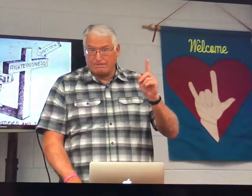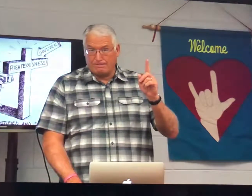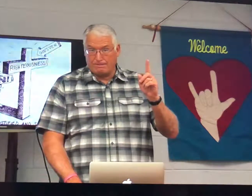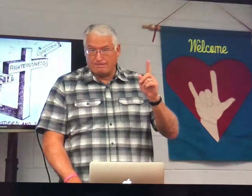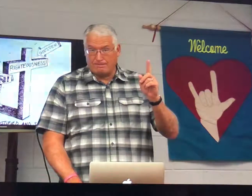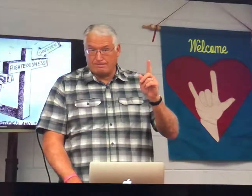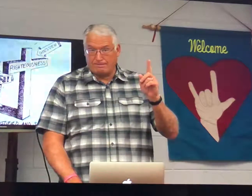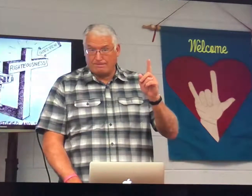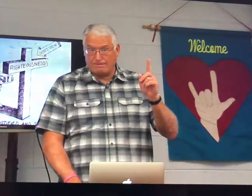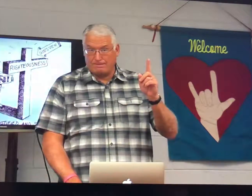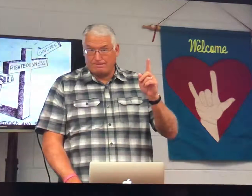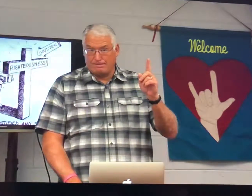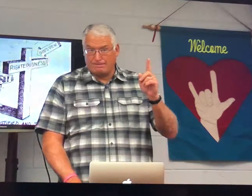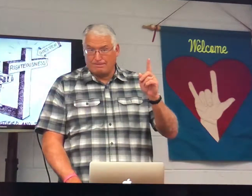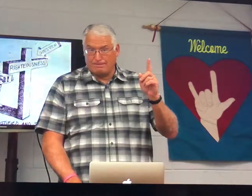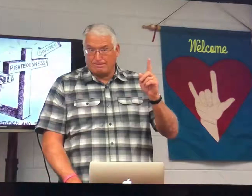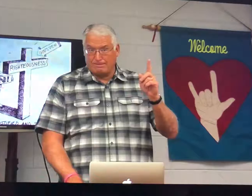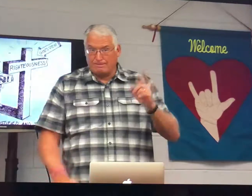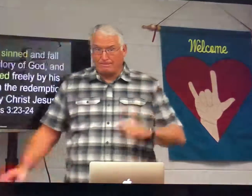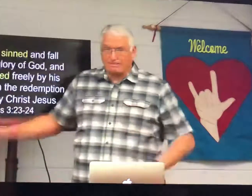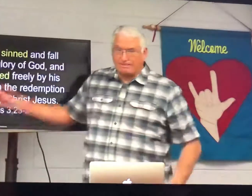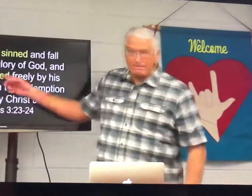racebaseball.com for more info. Raise up.